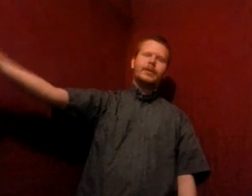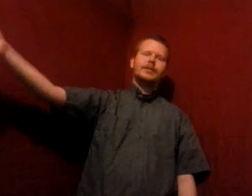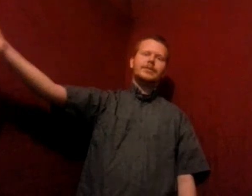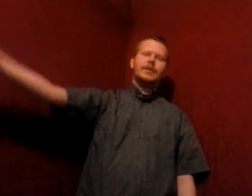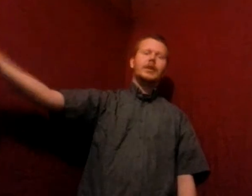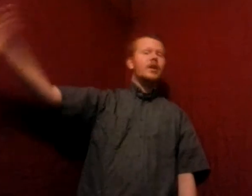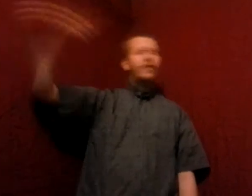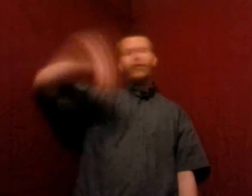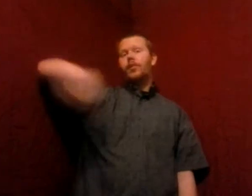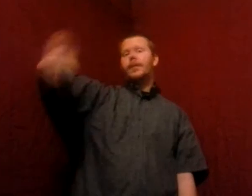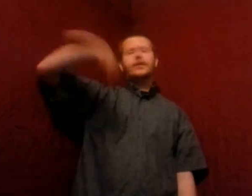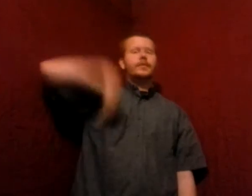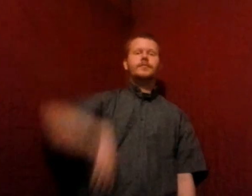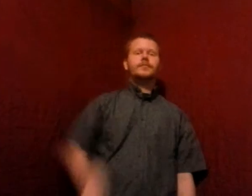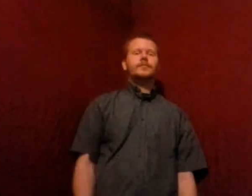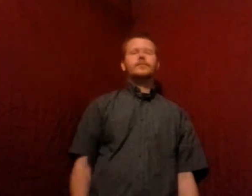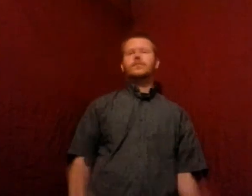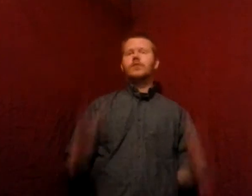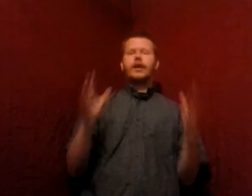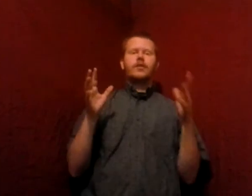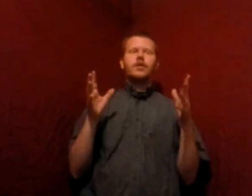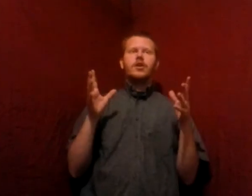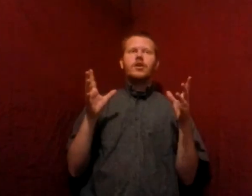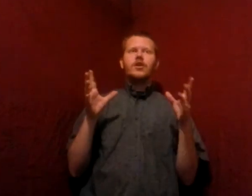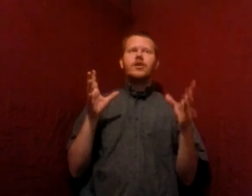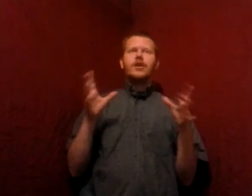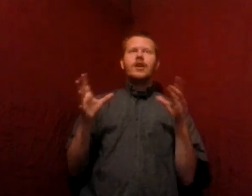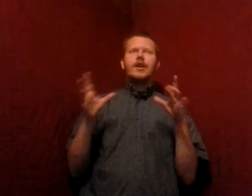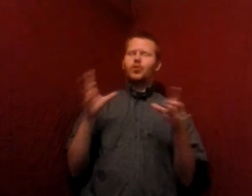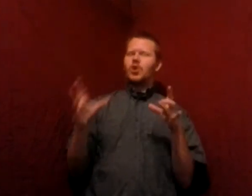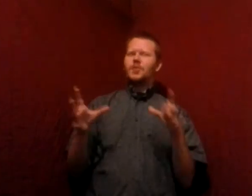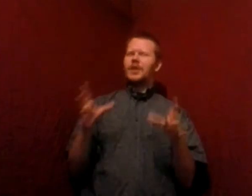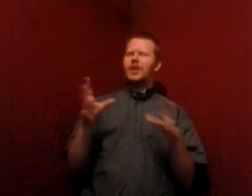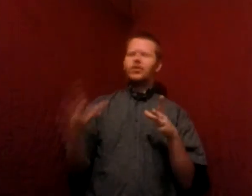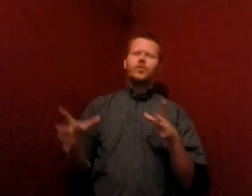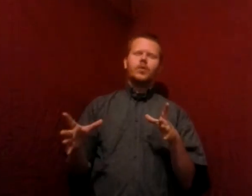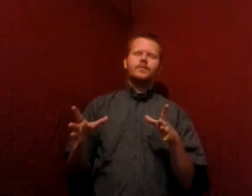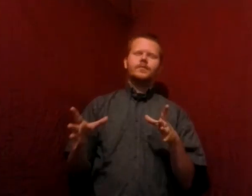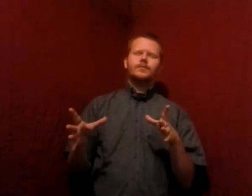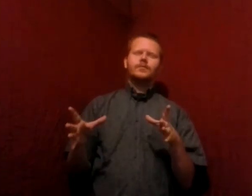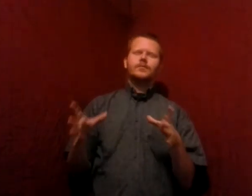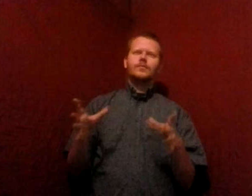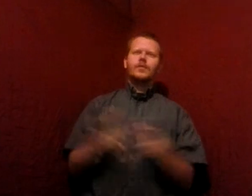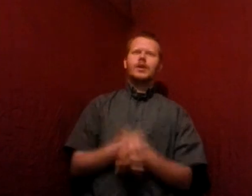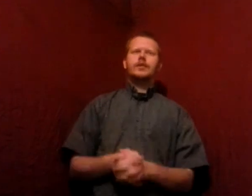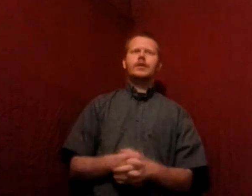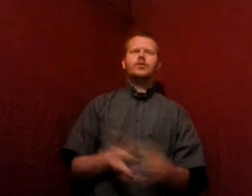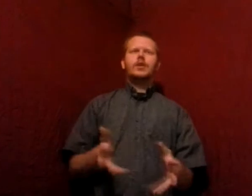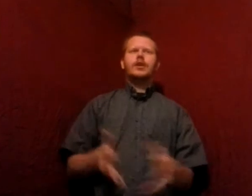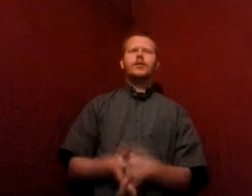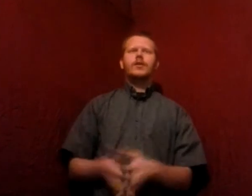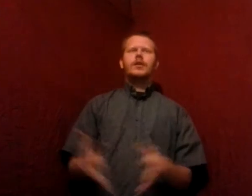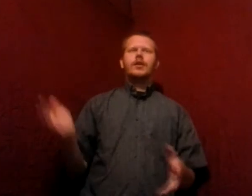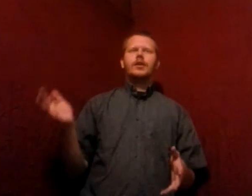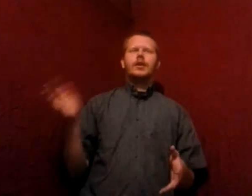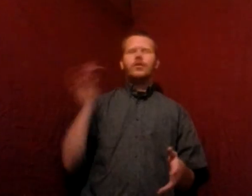boxes of pizza full pizza like it's warm but not lukewarm uh not too hot either uh